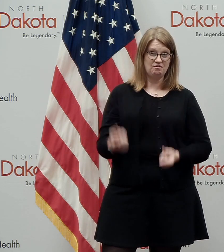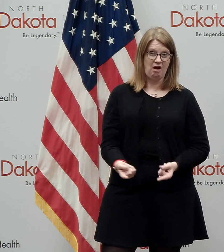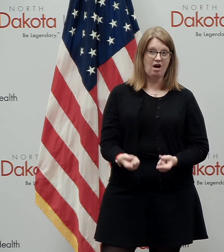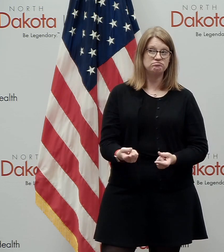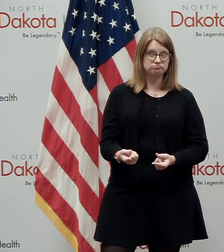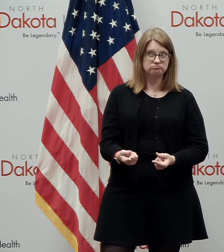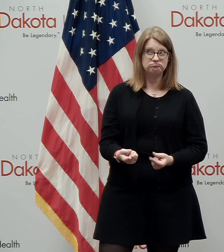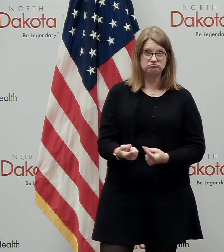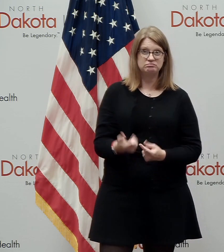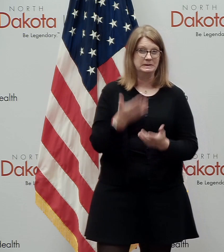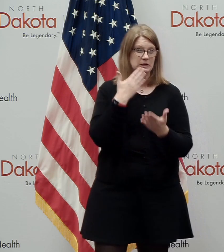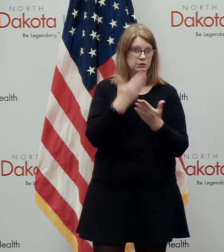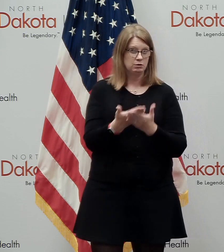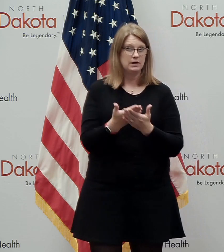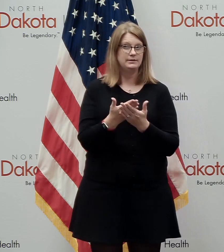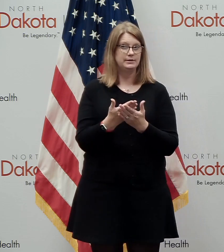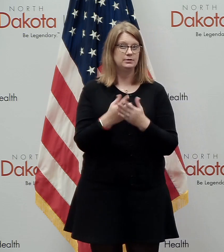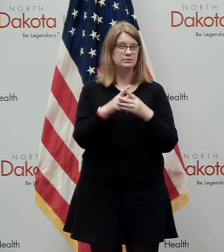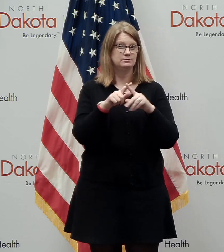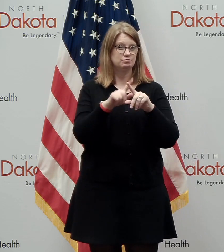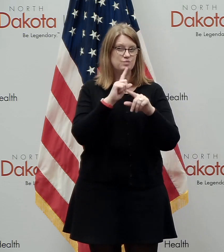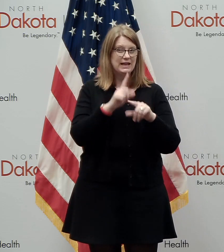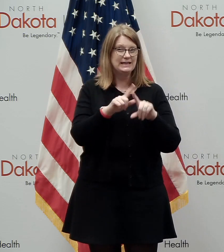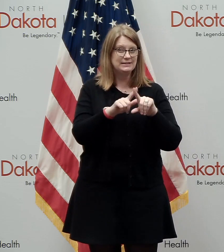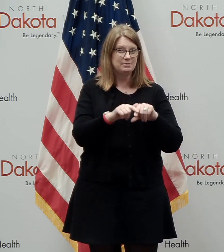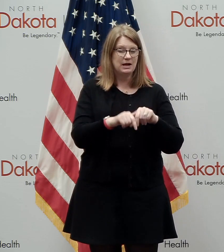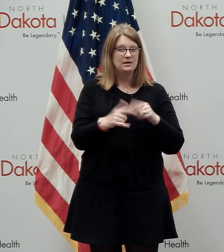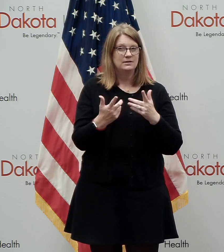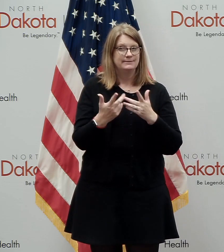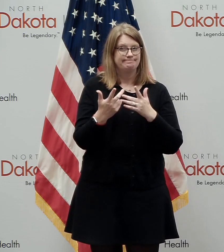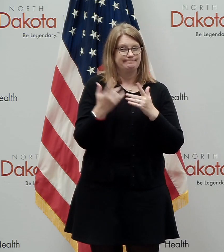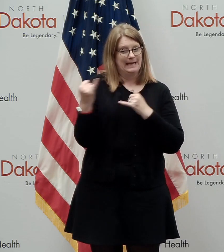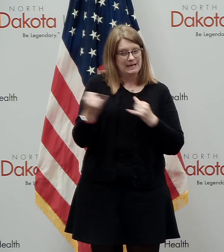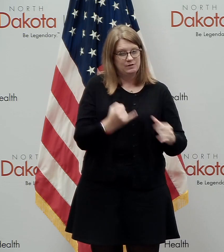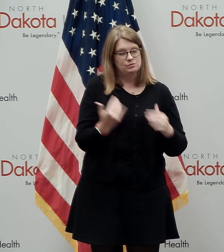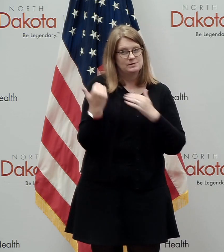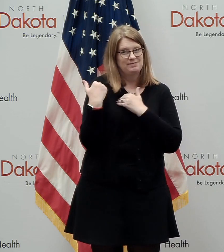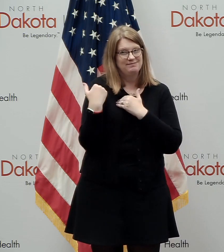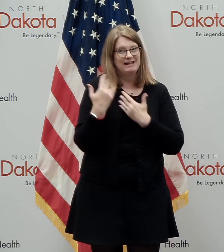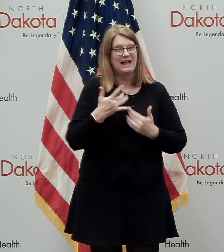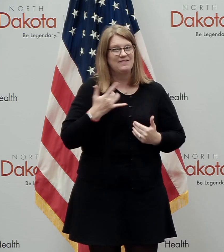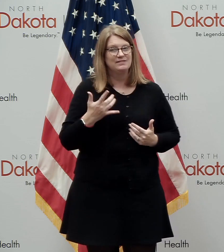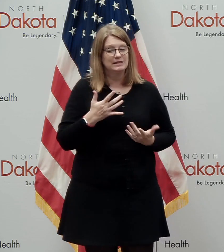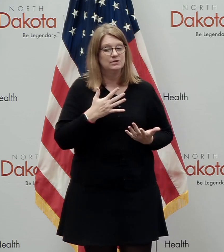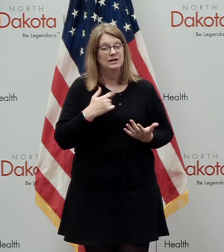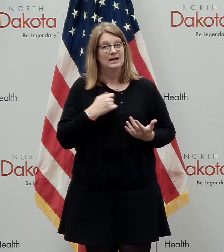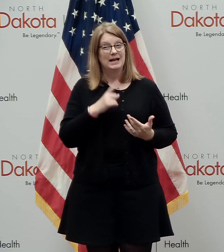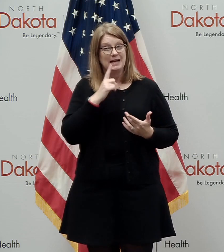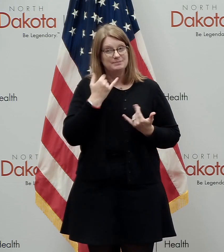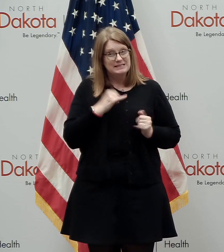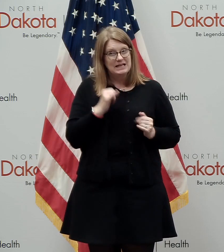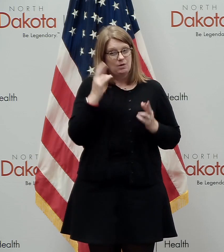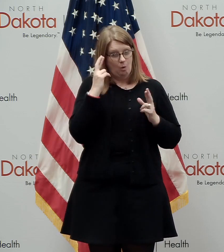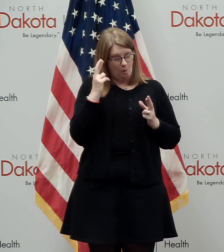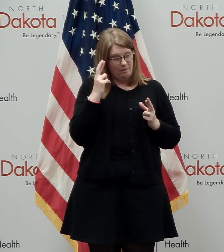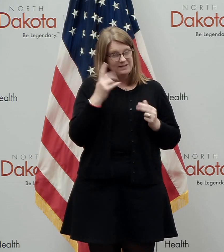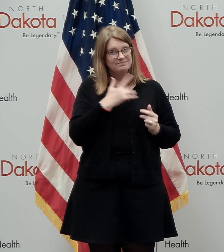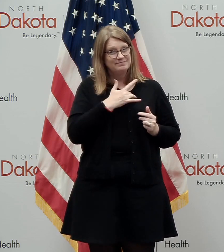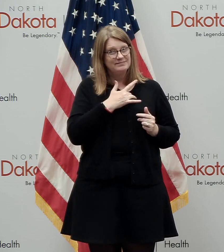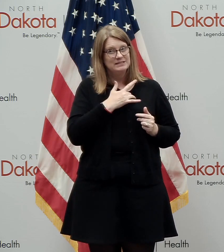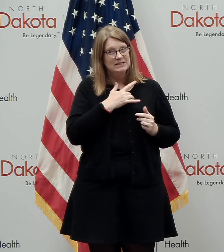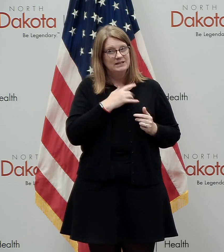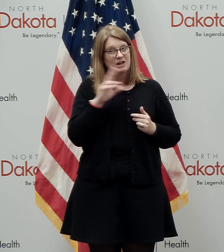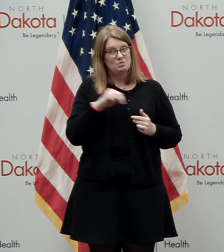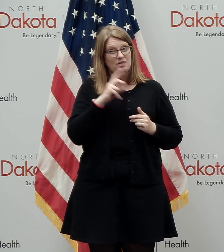relying on individual responsibility, and I guess I'm still in my heart of hearts hoping that North Dakota can step up and figure out a way to get it